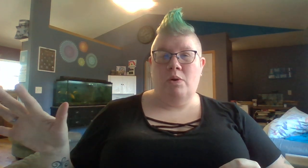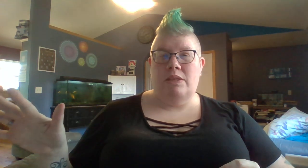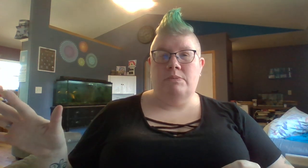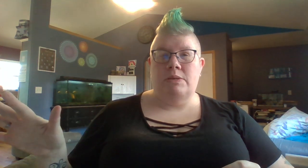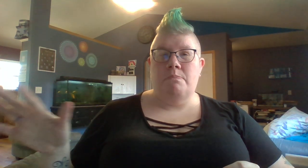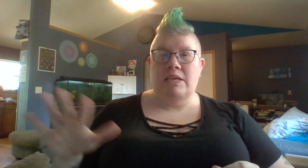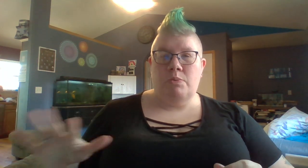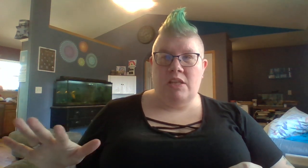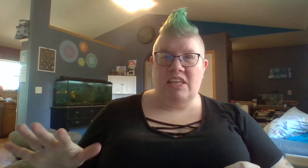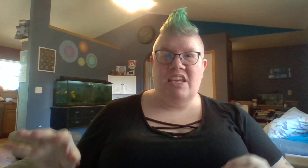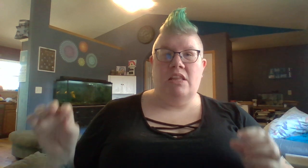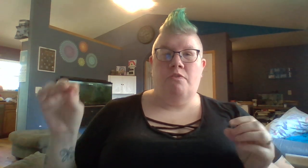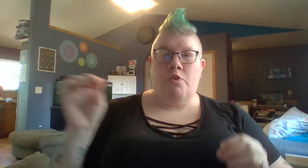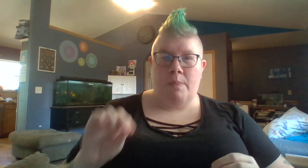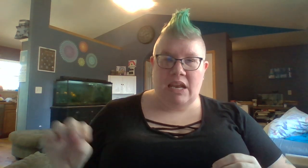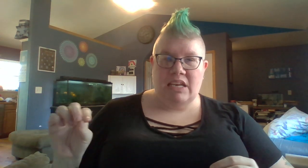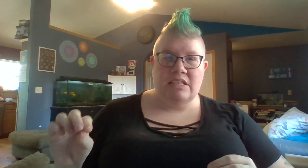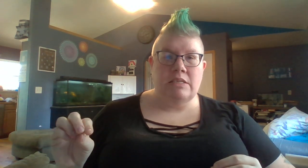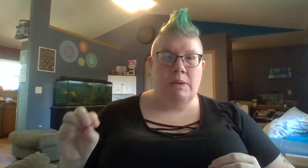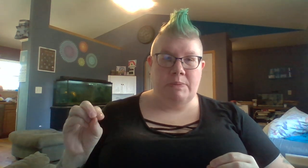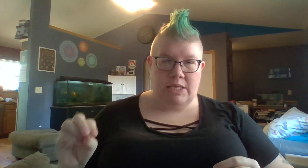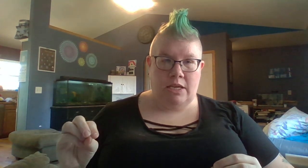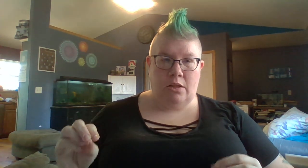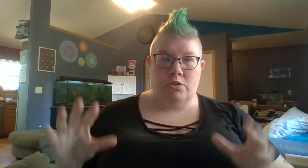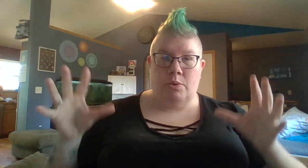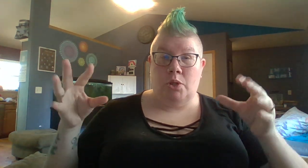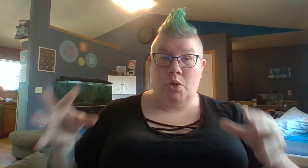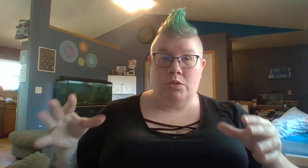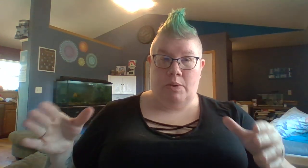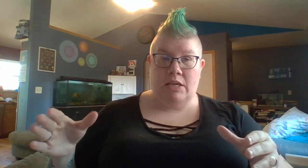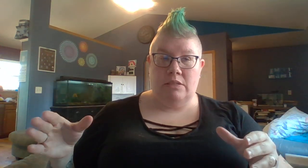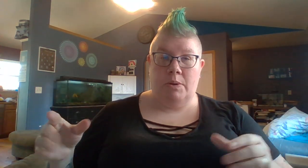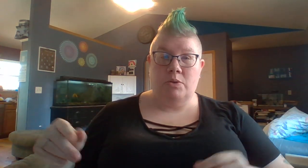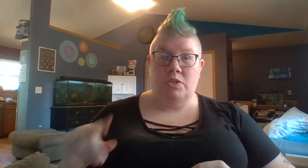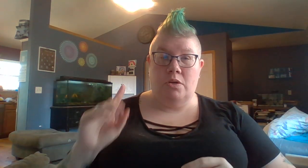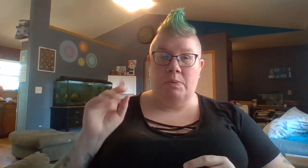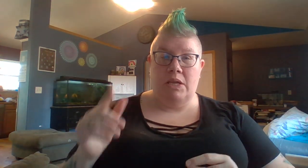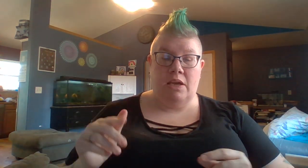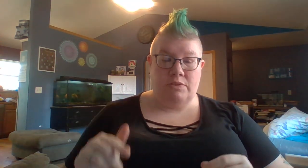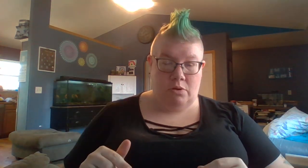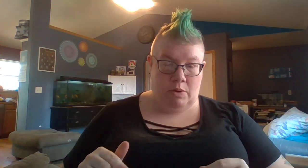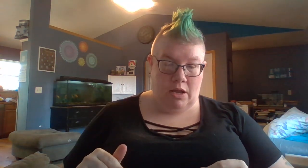them to mess with anything and the formatting needs to be particular so it looks the way it's supposed to. PDFs are the way to go.